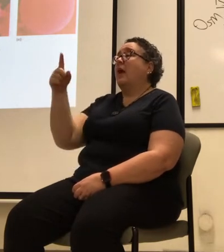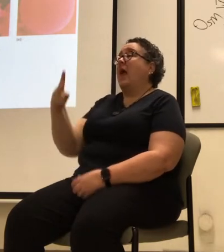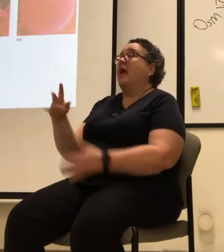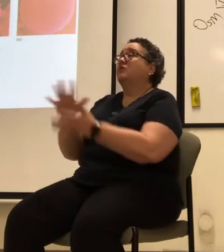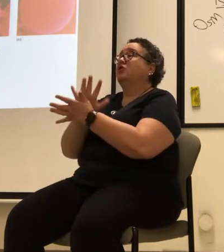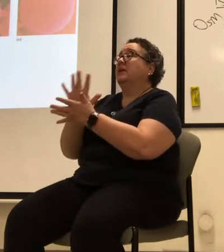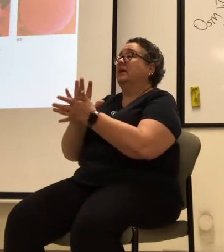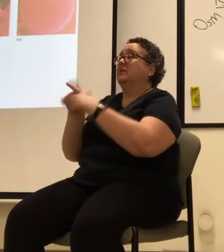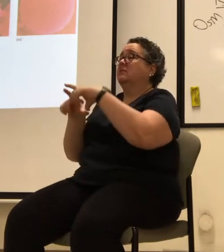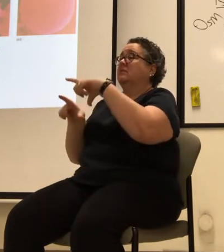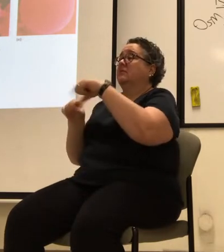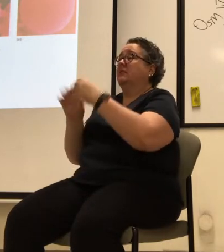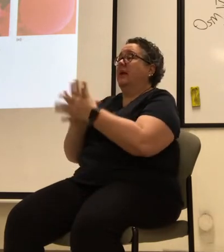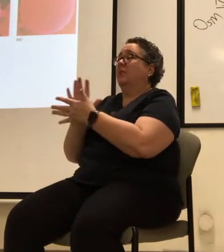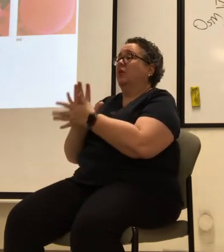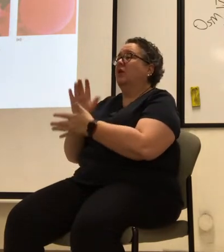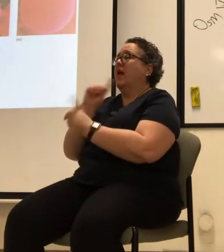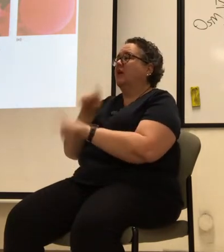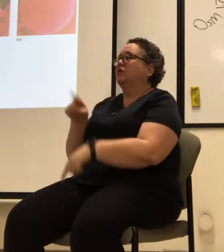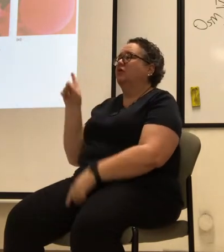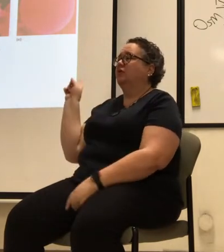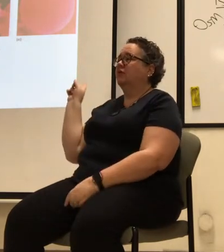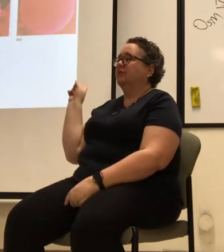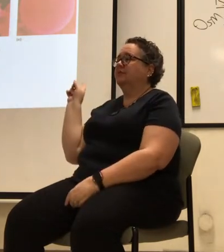answer that question.